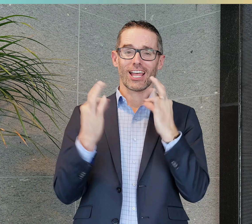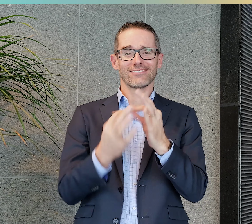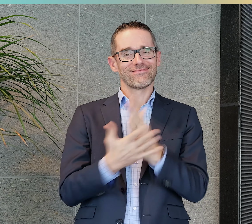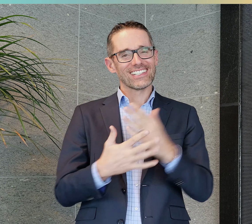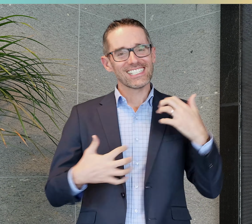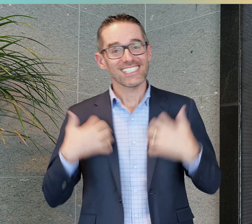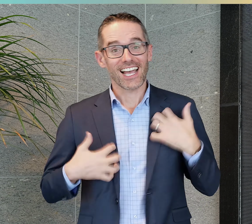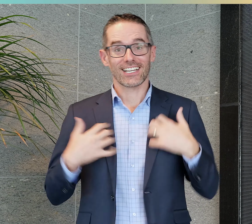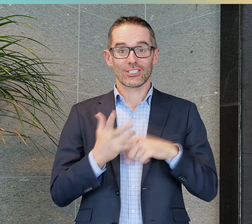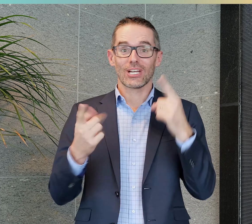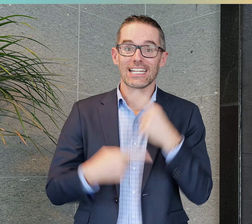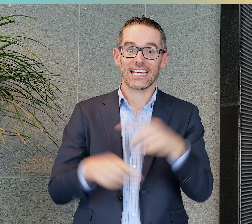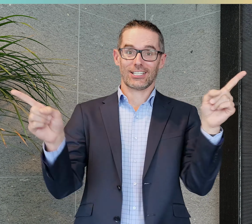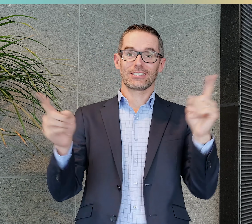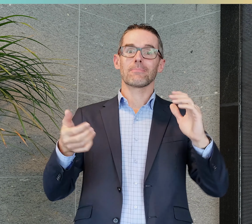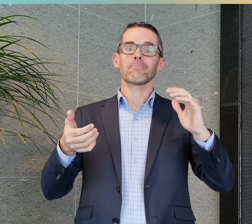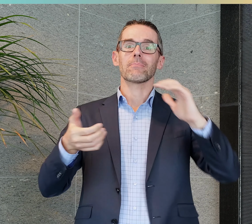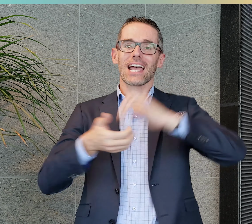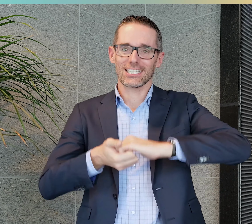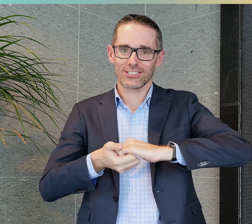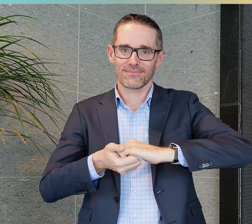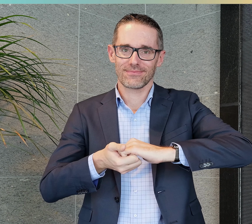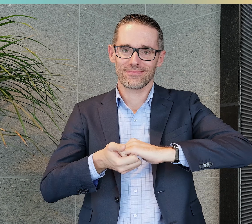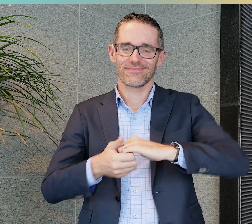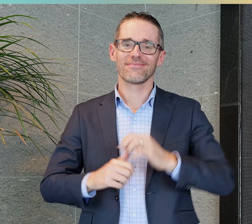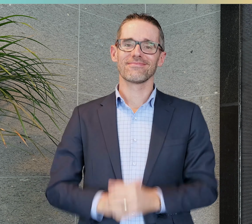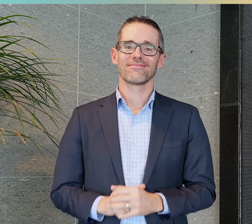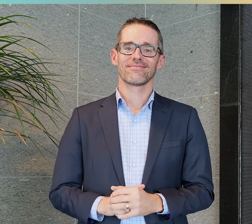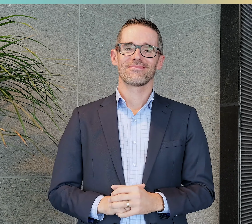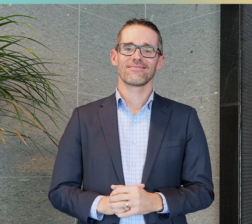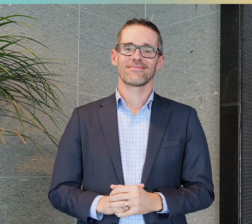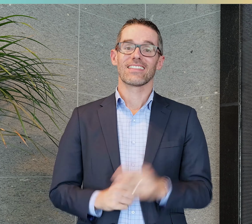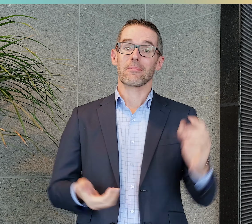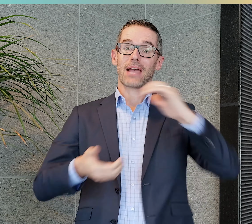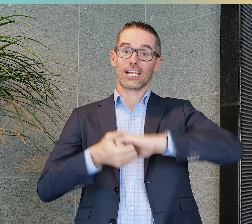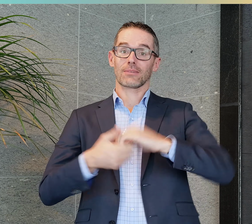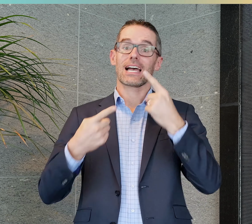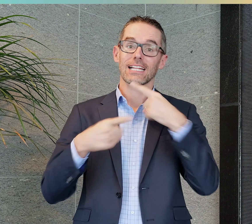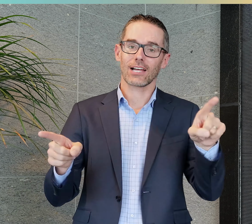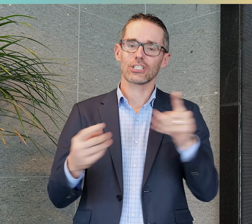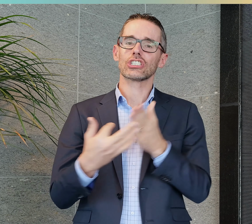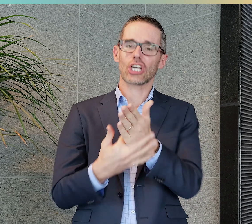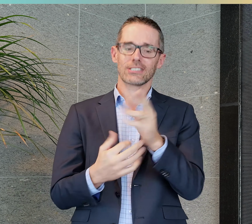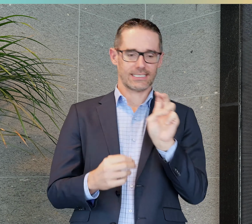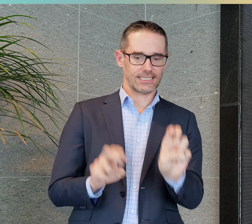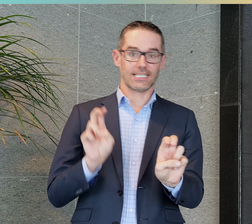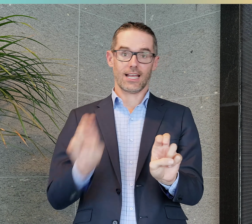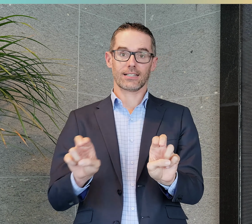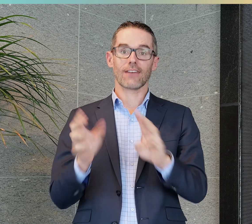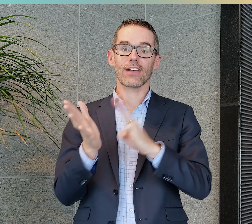The two organisations are excited to announce a partnership. This partnership announcement was after the